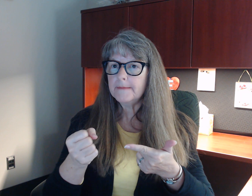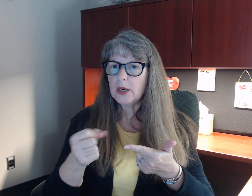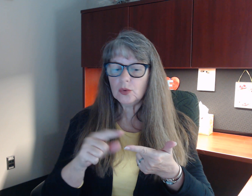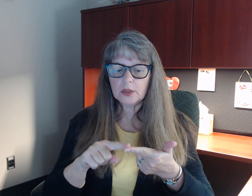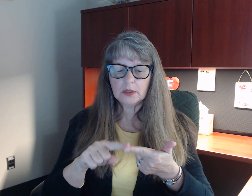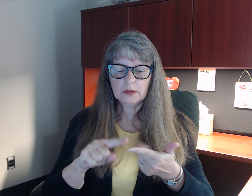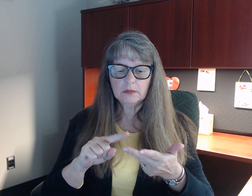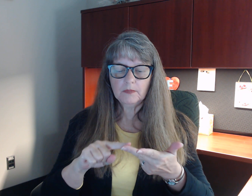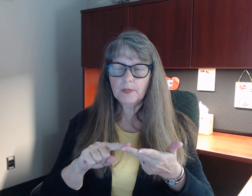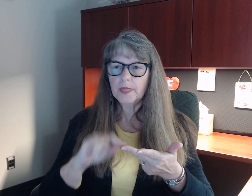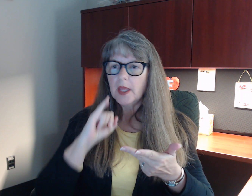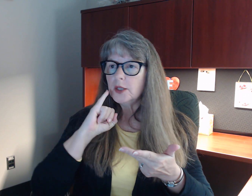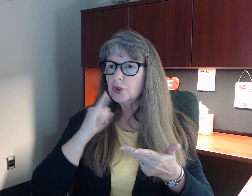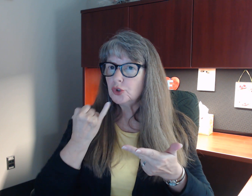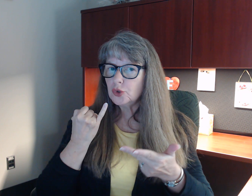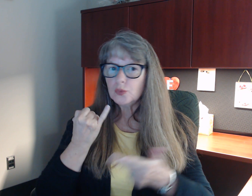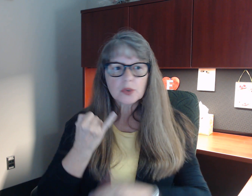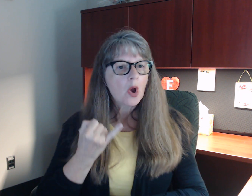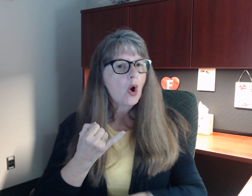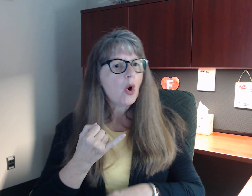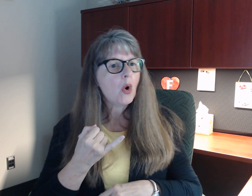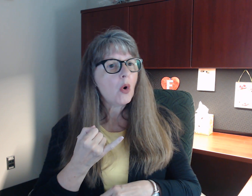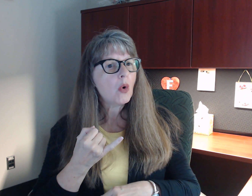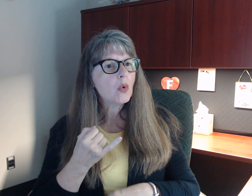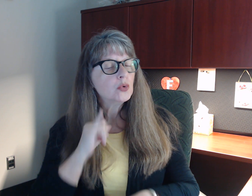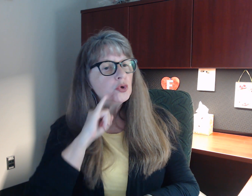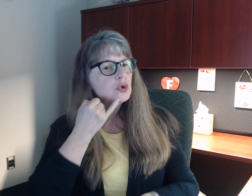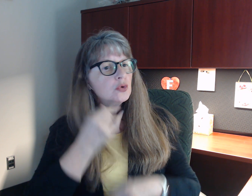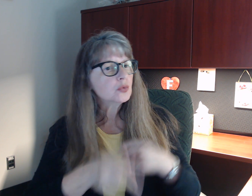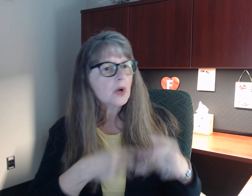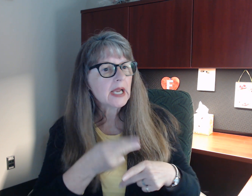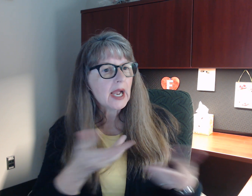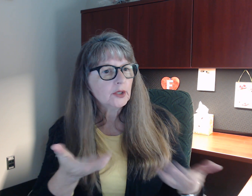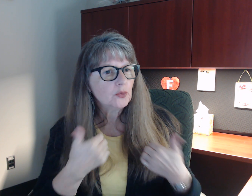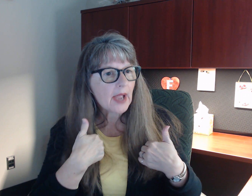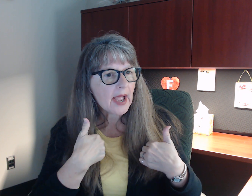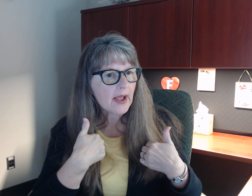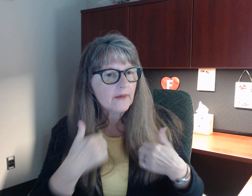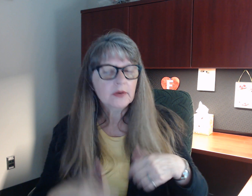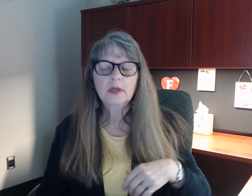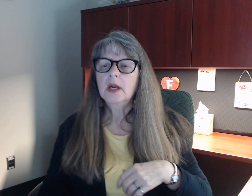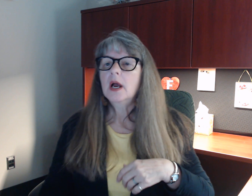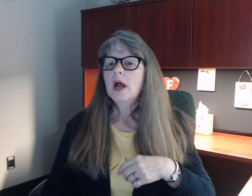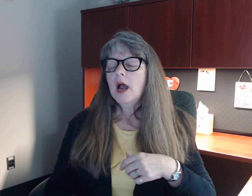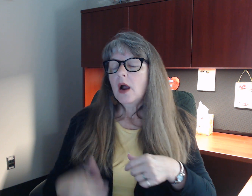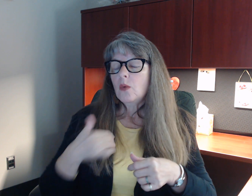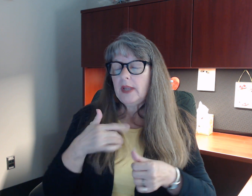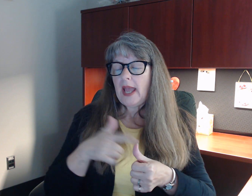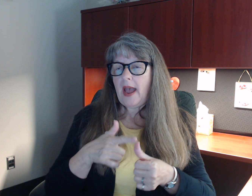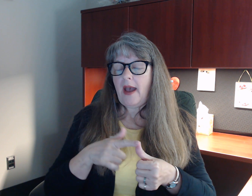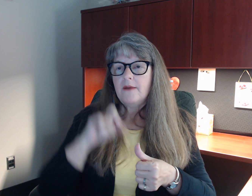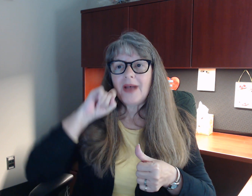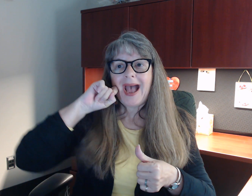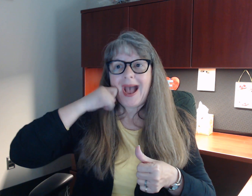milk, juice. Oh, juice, what kind you have? We have